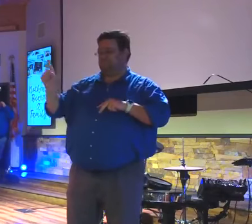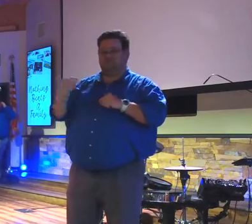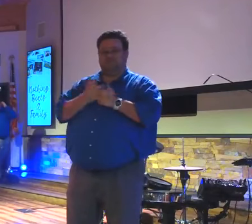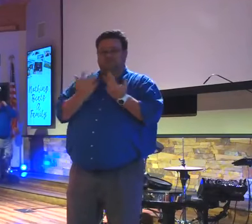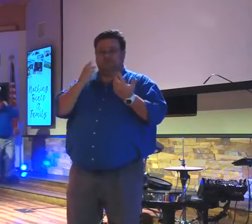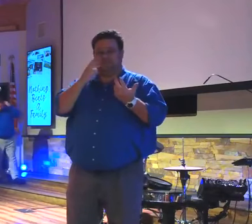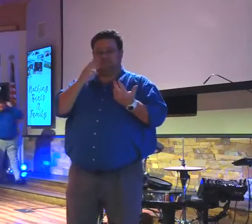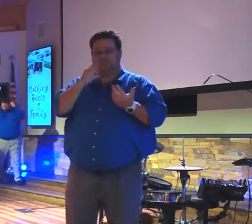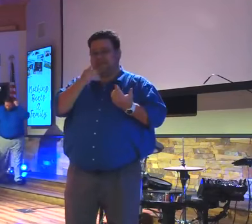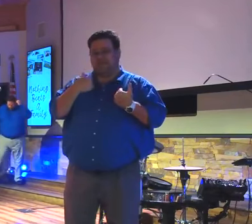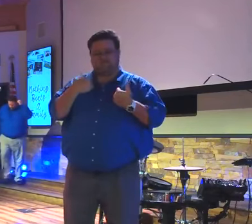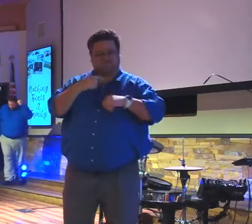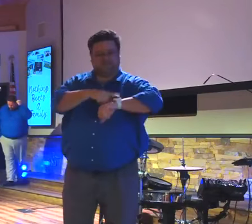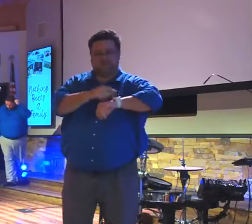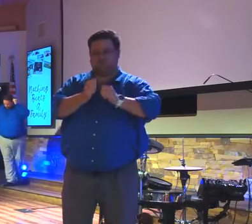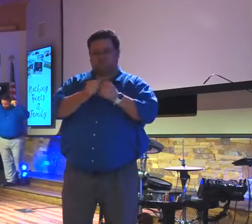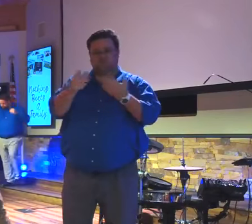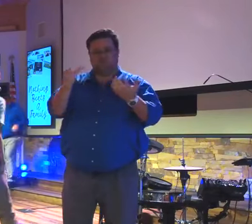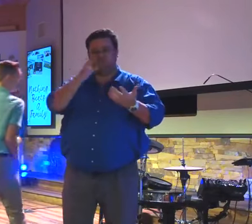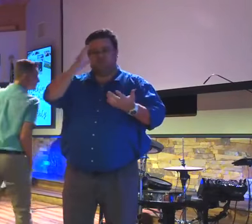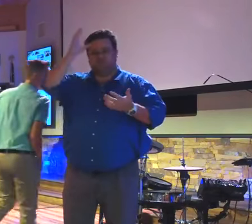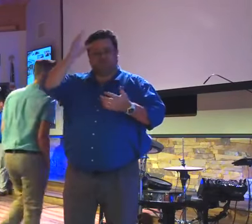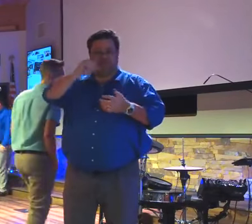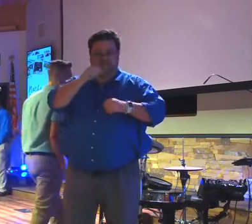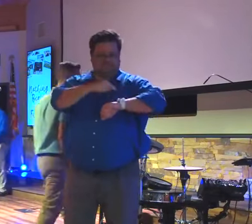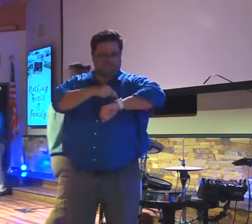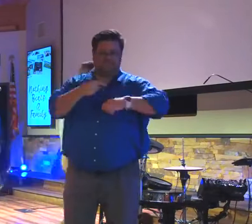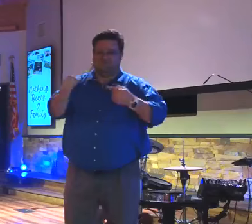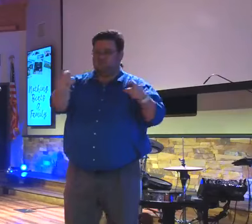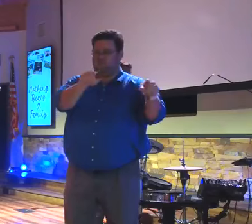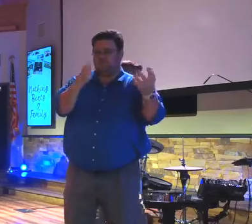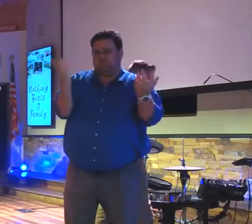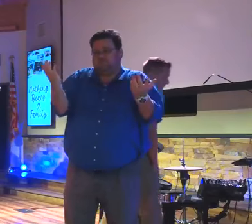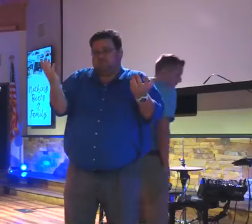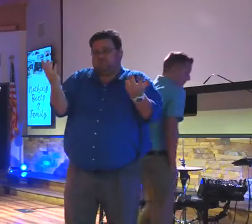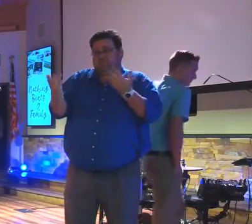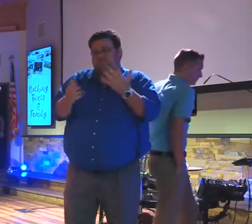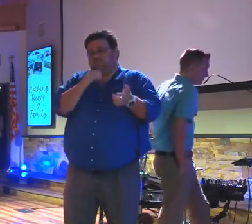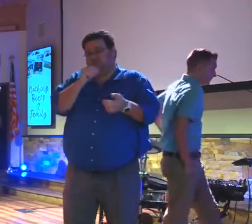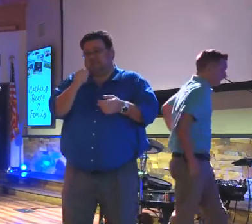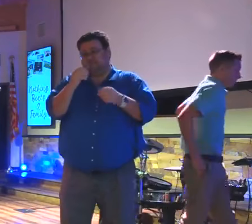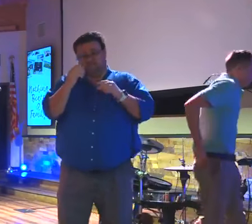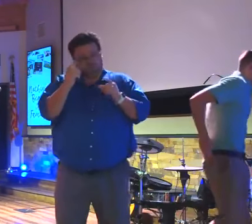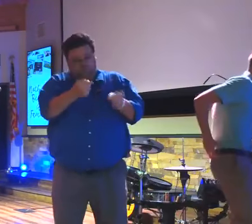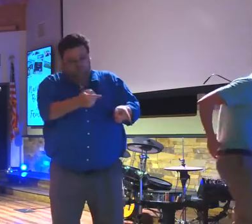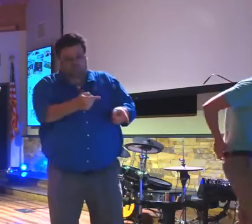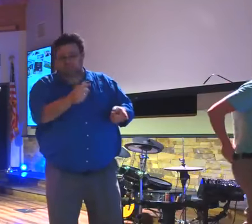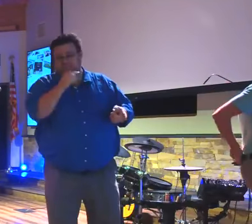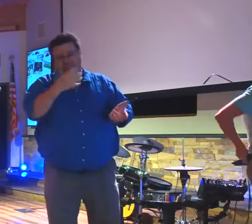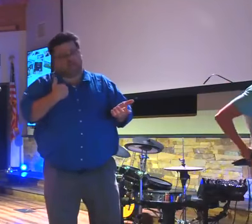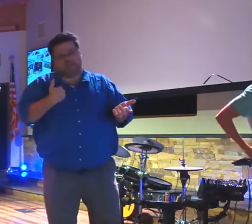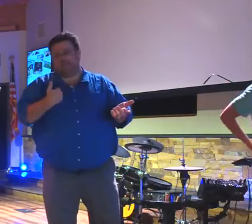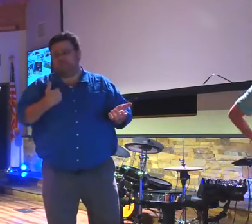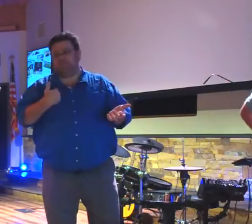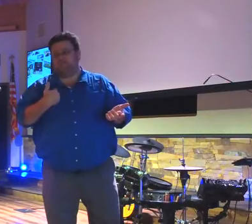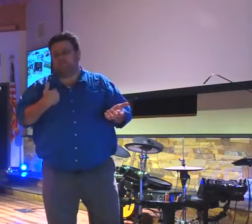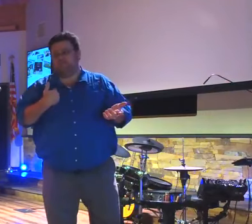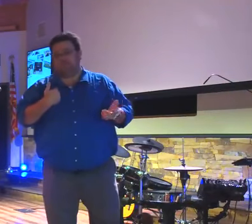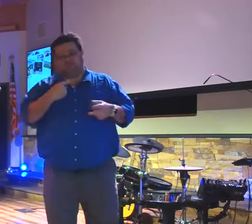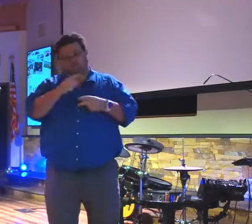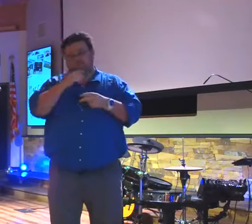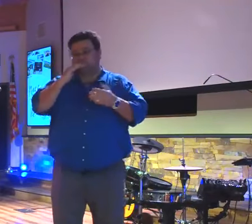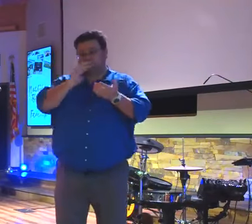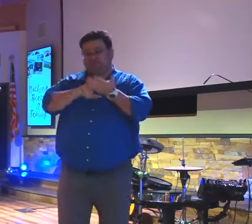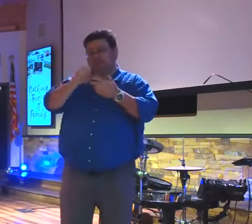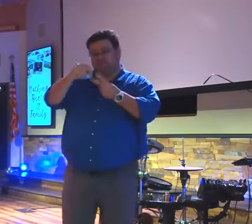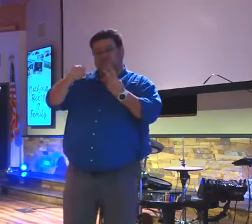time with you. And maybe you didn't get much correction. So therefore, you made a lot of bad choices.